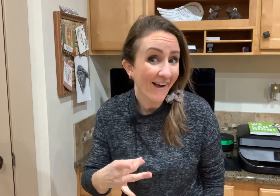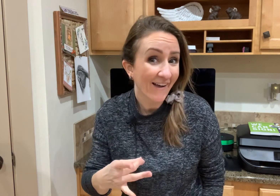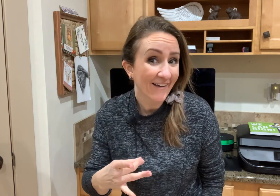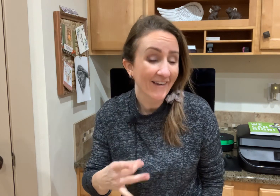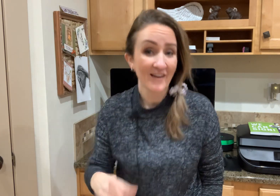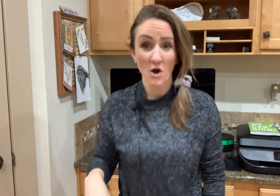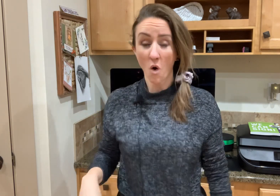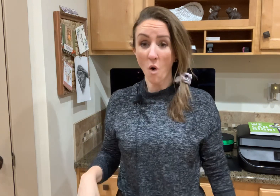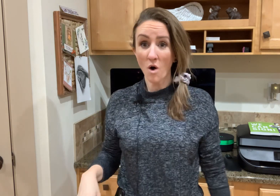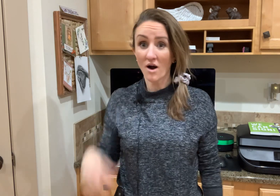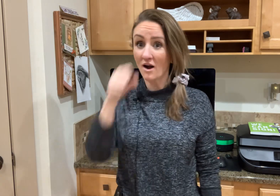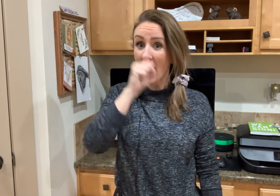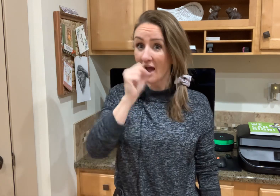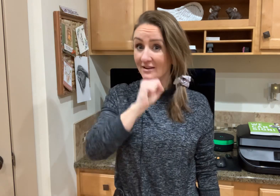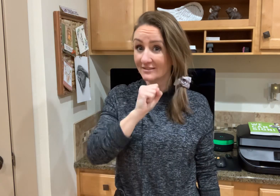like, or ice cream,